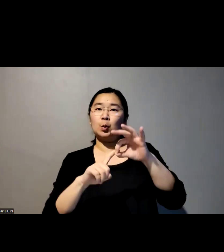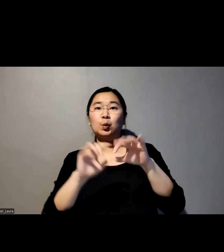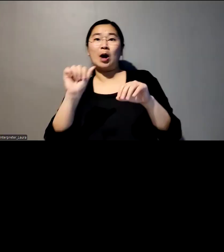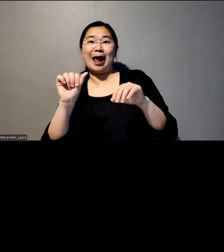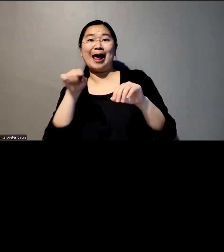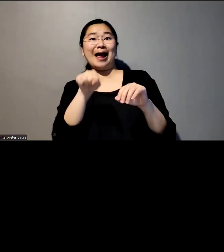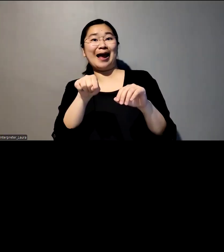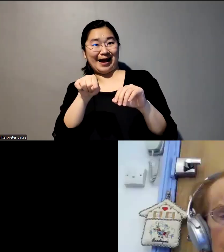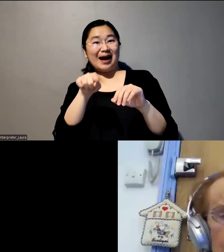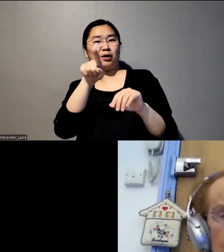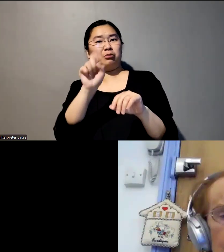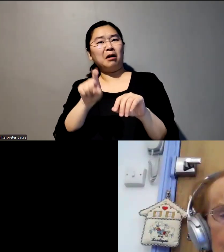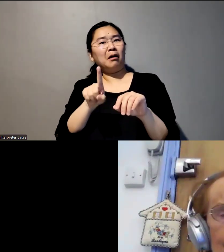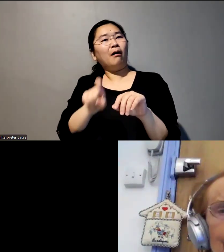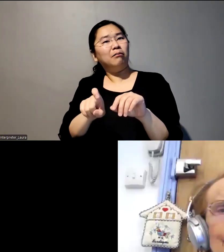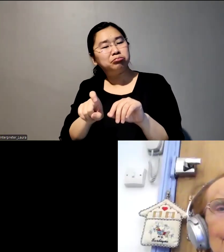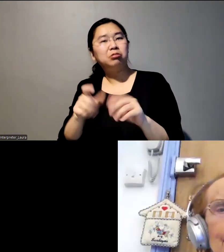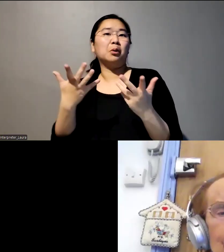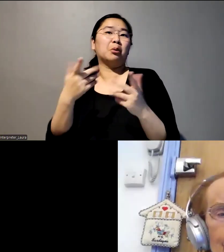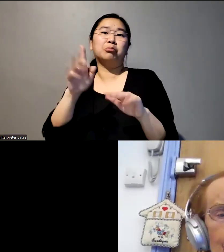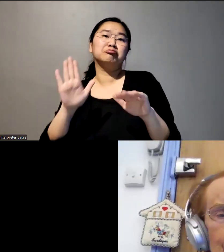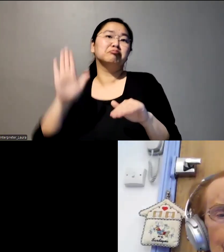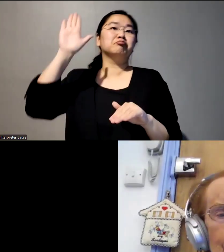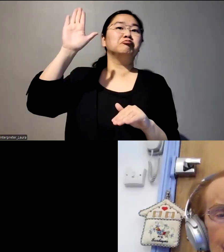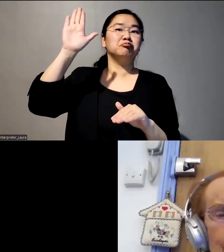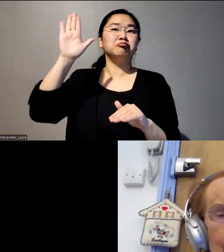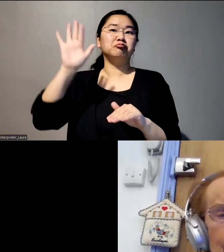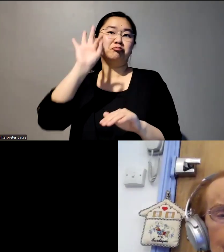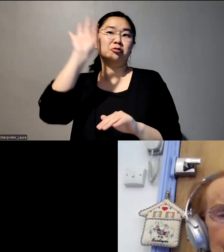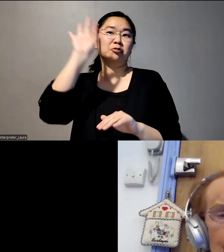Gould she's the founder of Liberation.